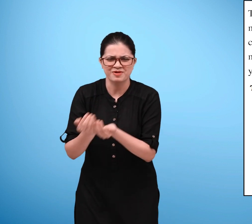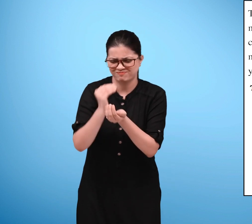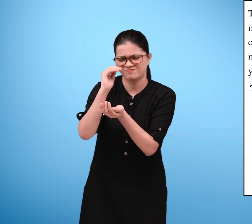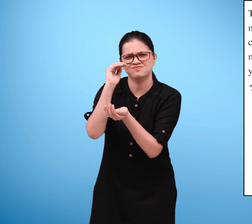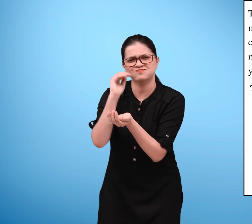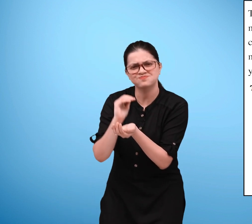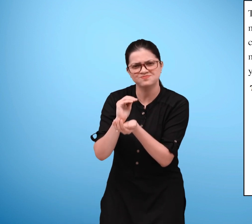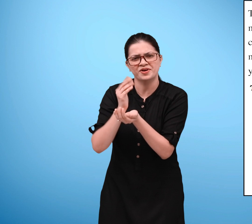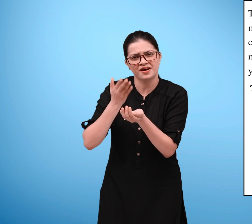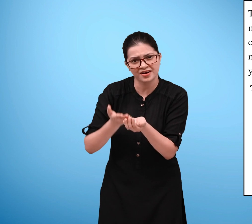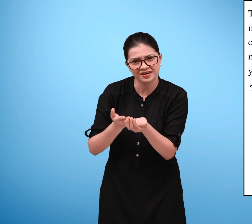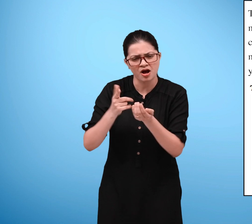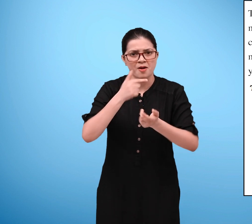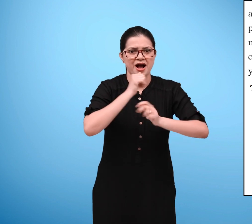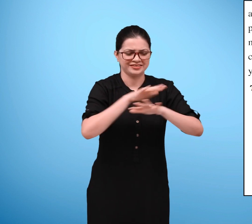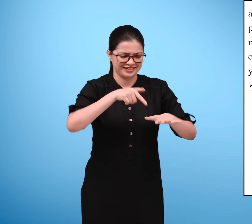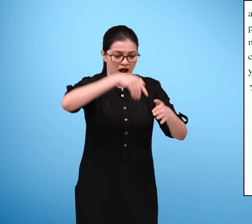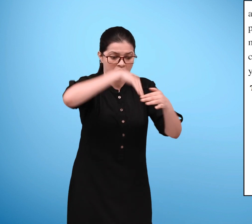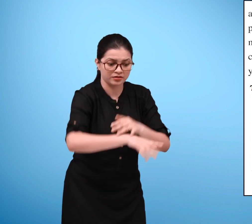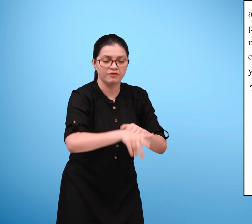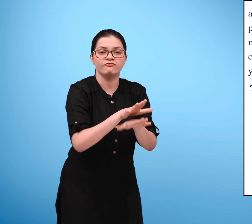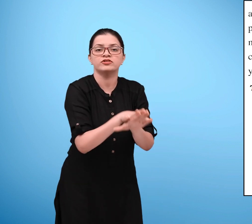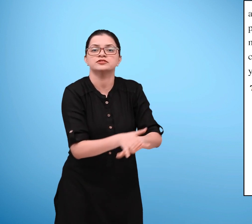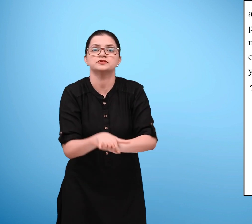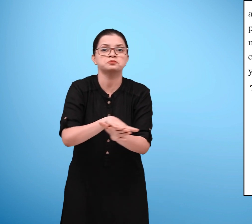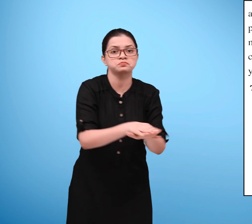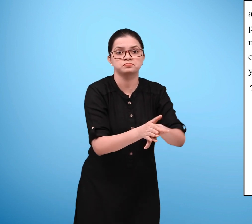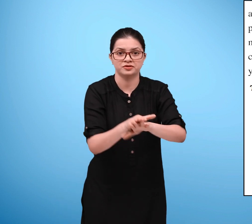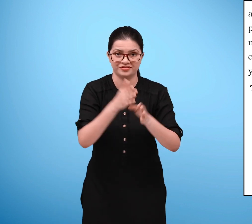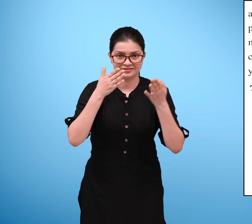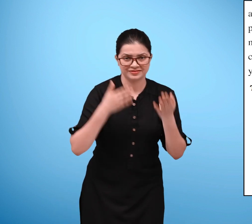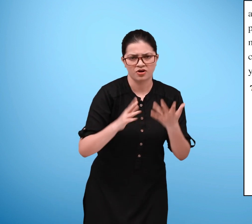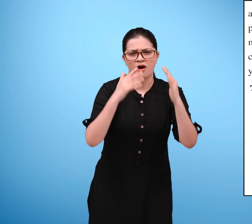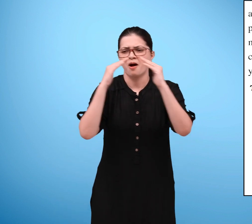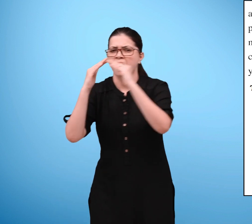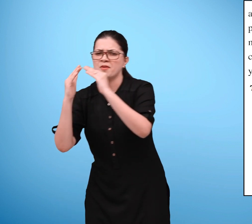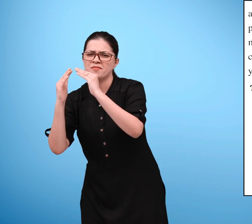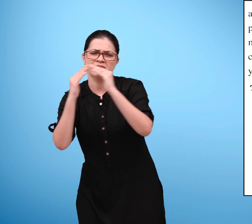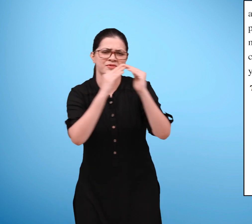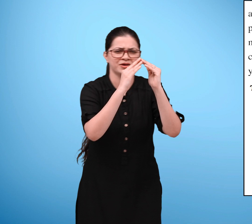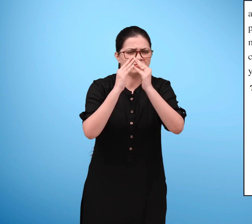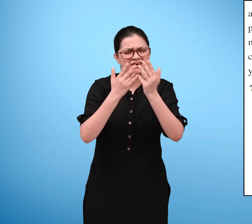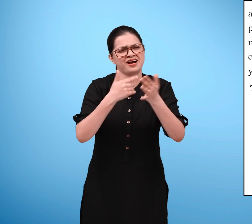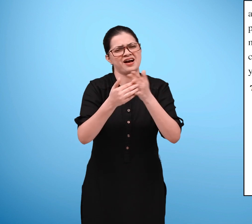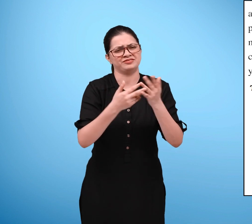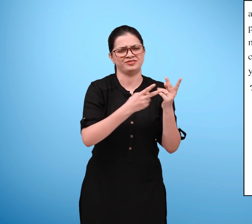baby, a fish in water, a house,